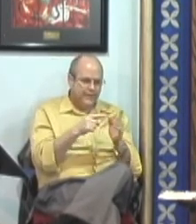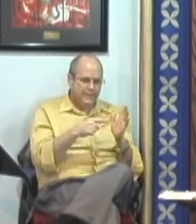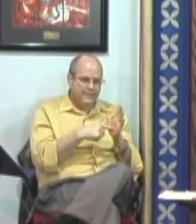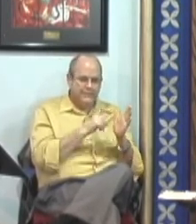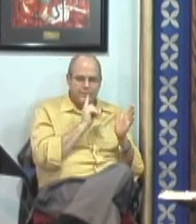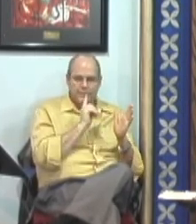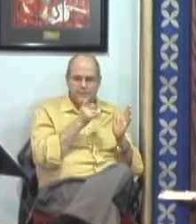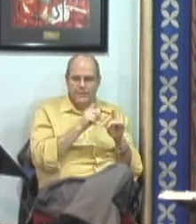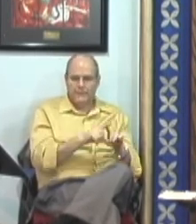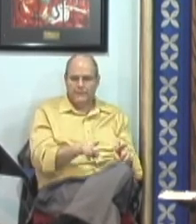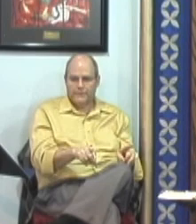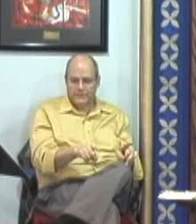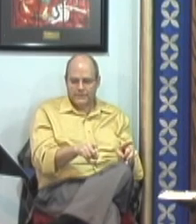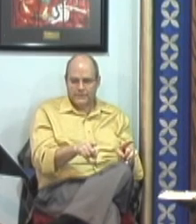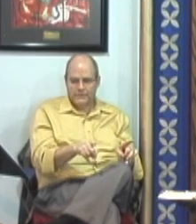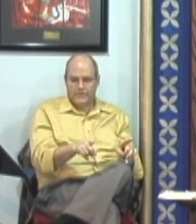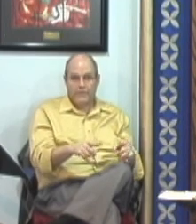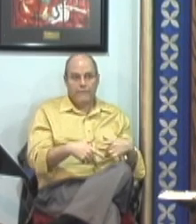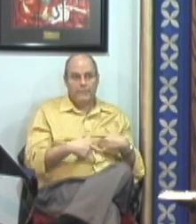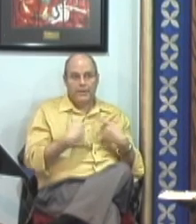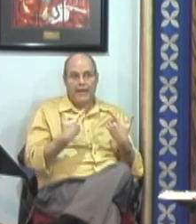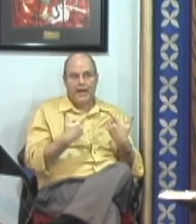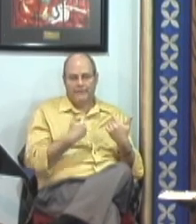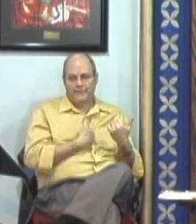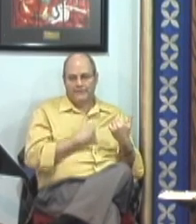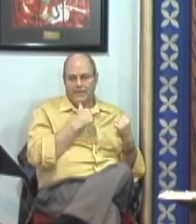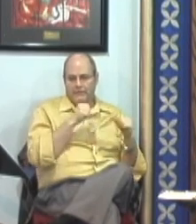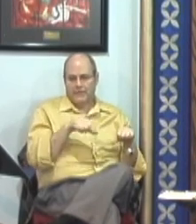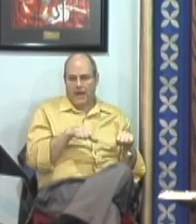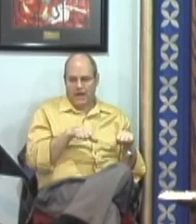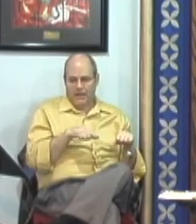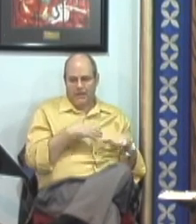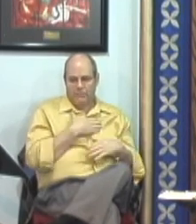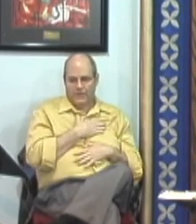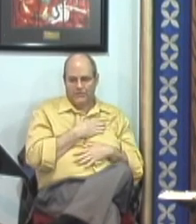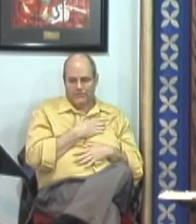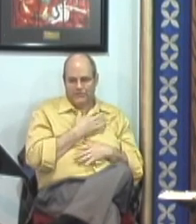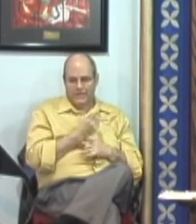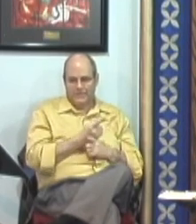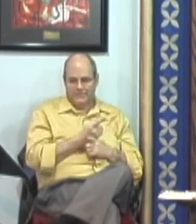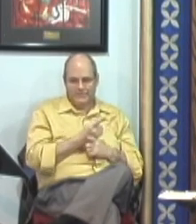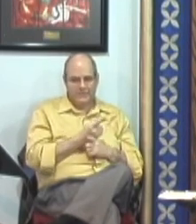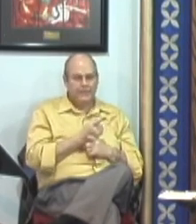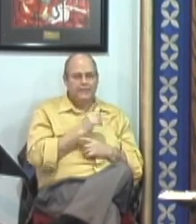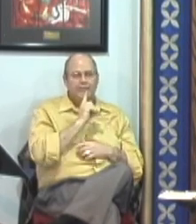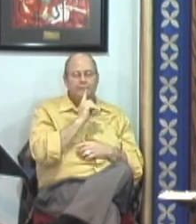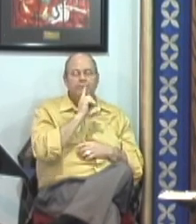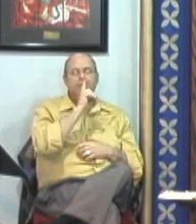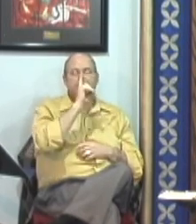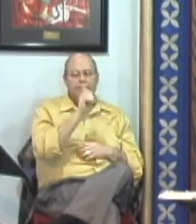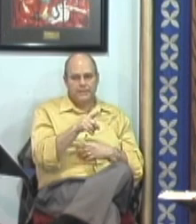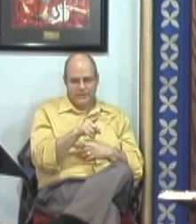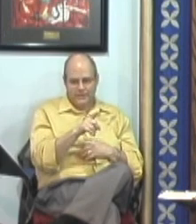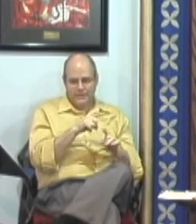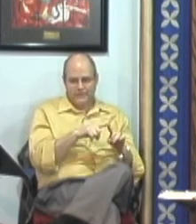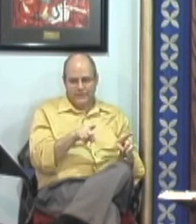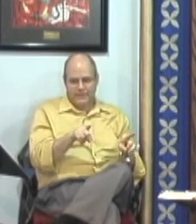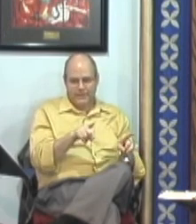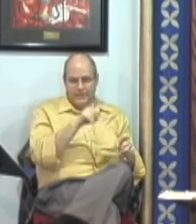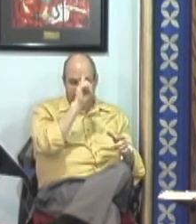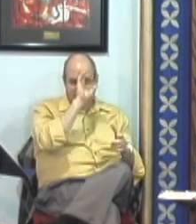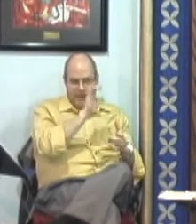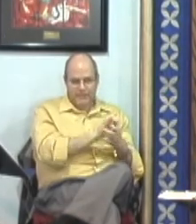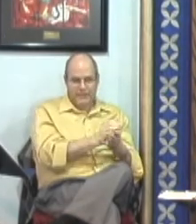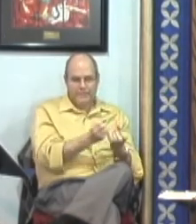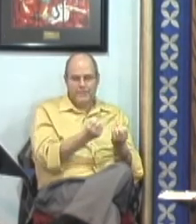is really different from a life of self-denial and avoiding pleasure, right? It's radically different. And I believe we,